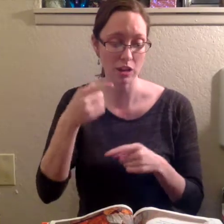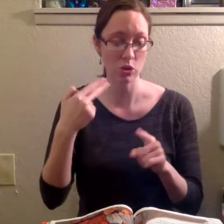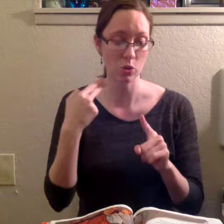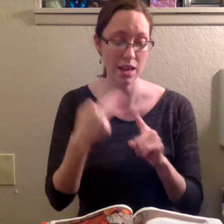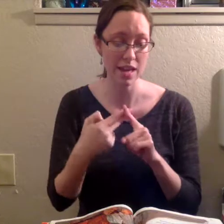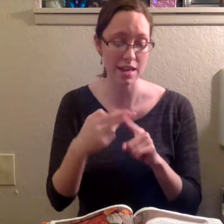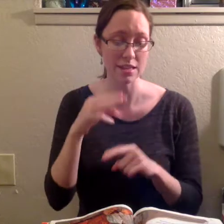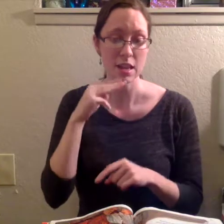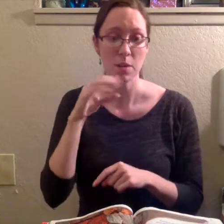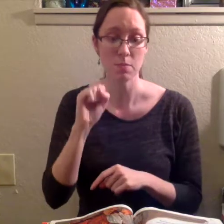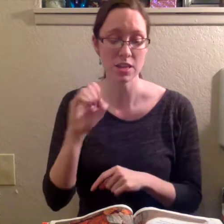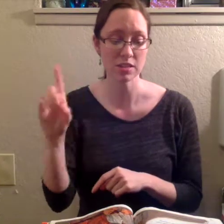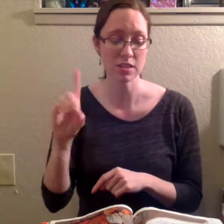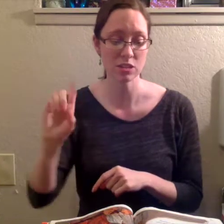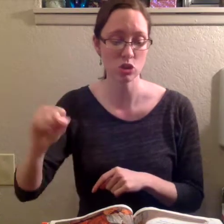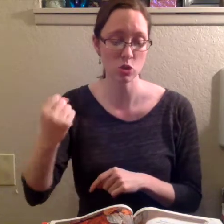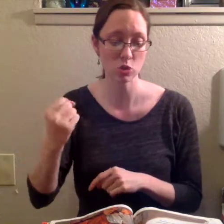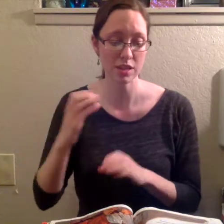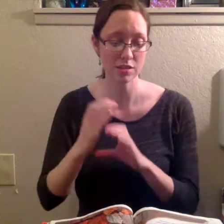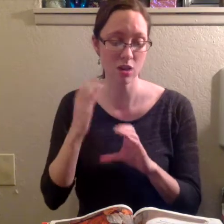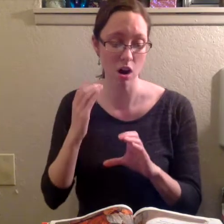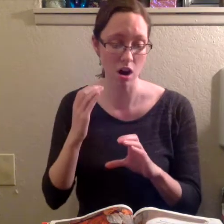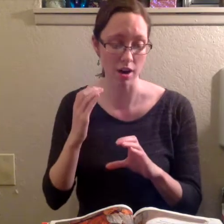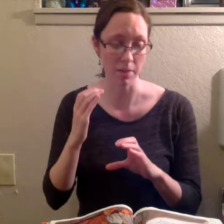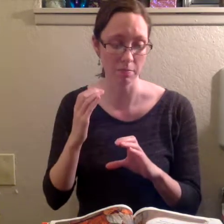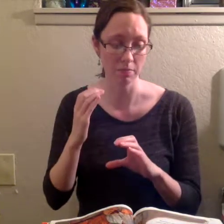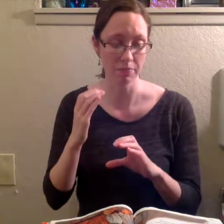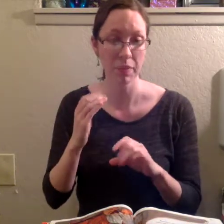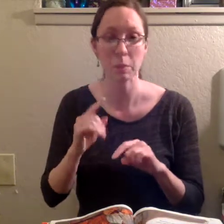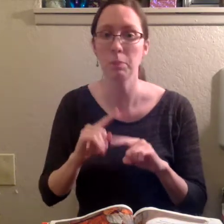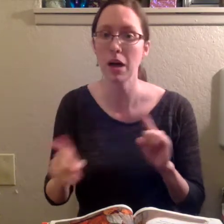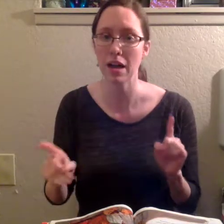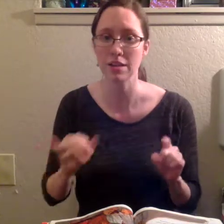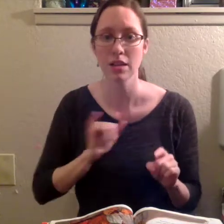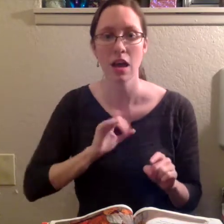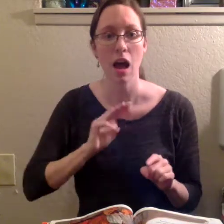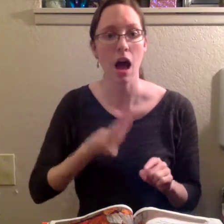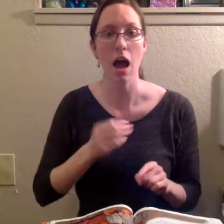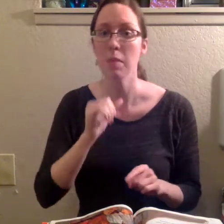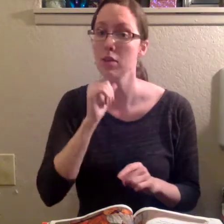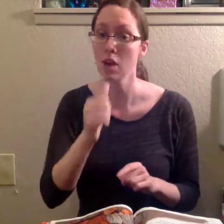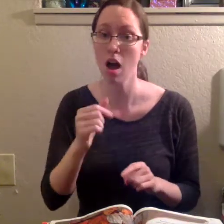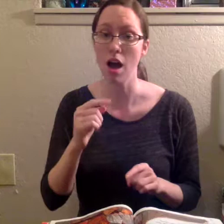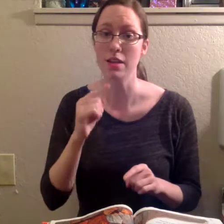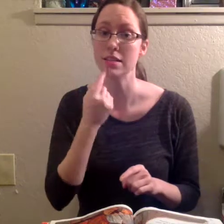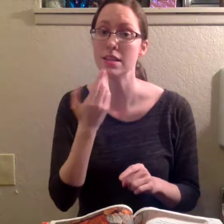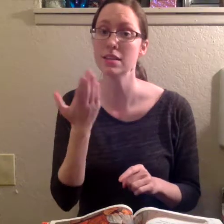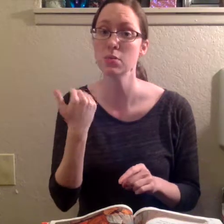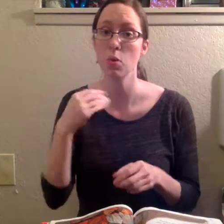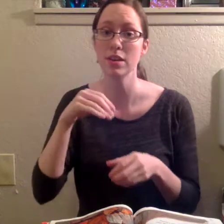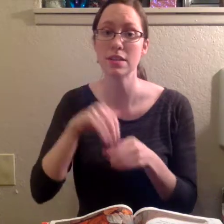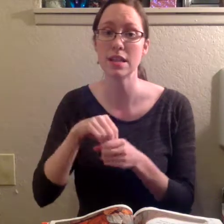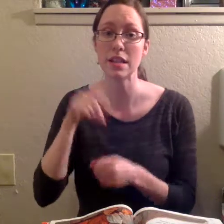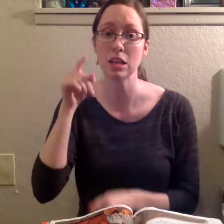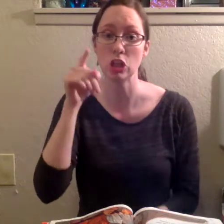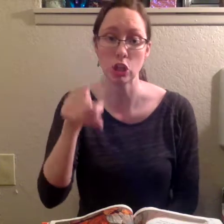you hit Mrs. Dooley's car. But I'm not disappointed in